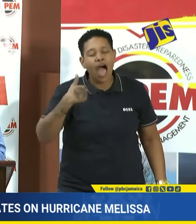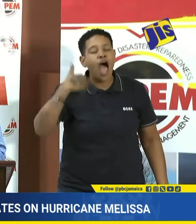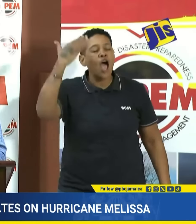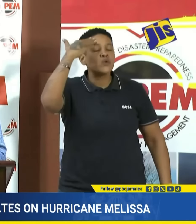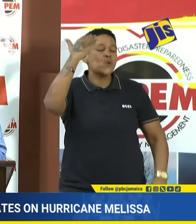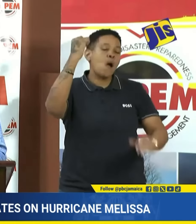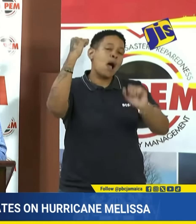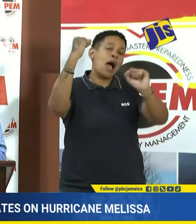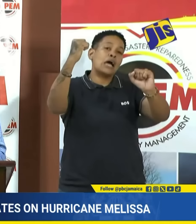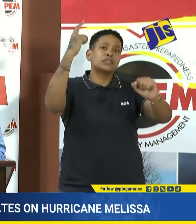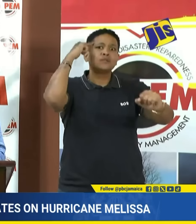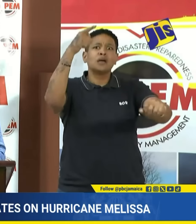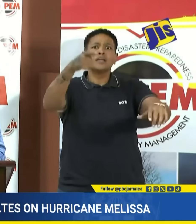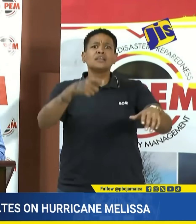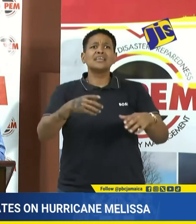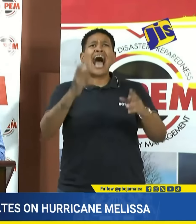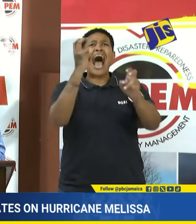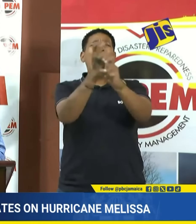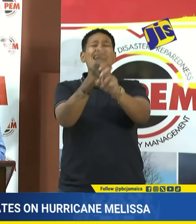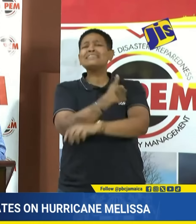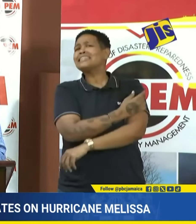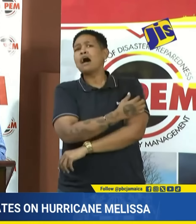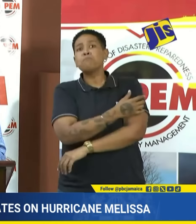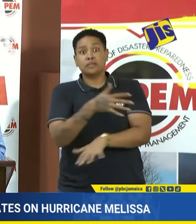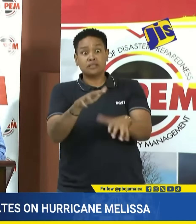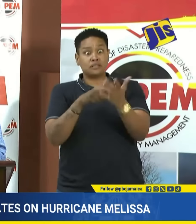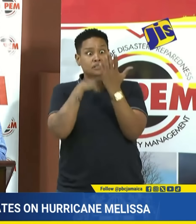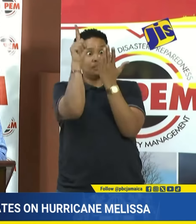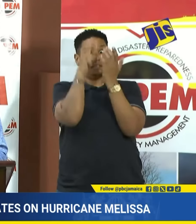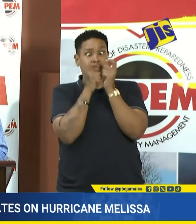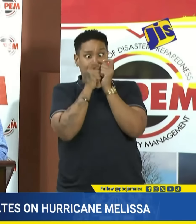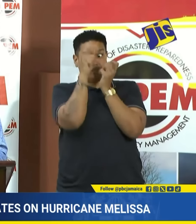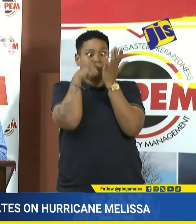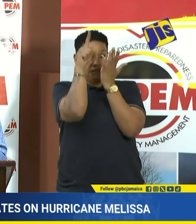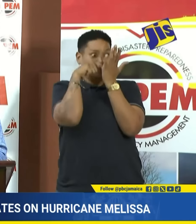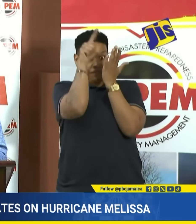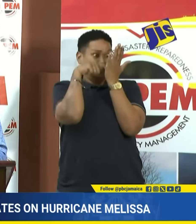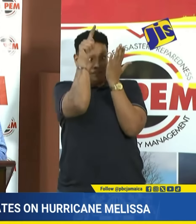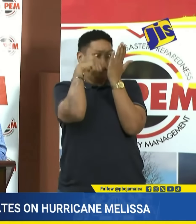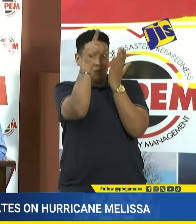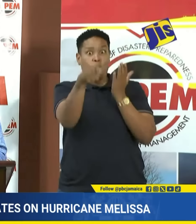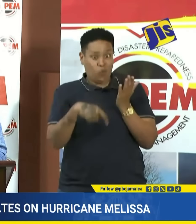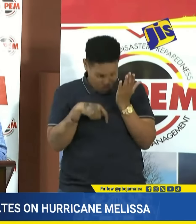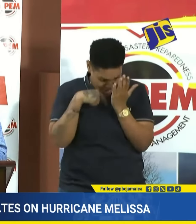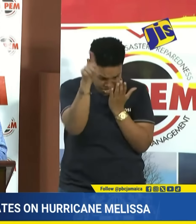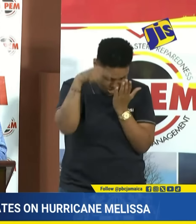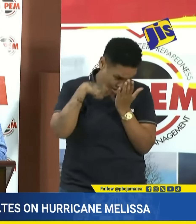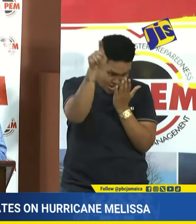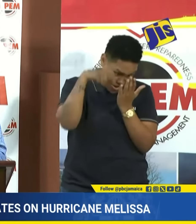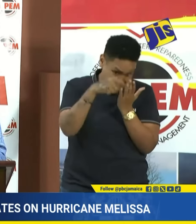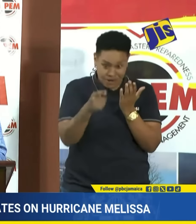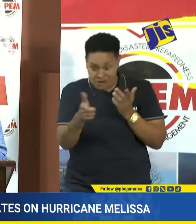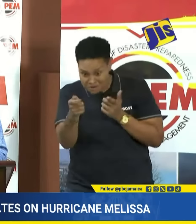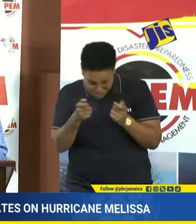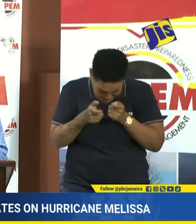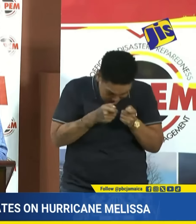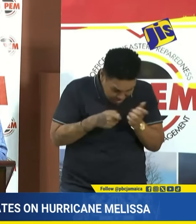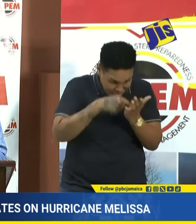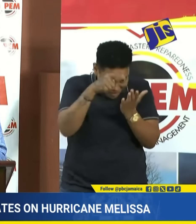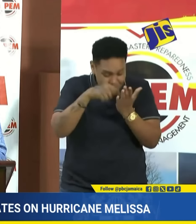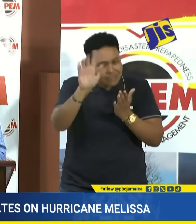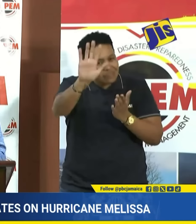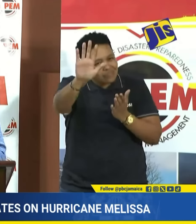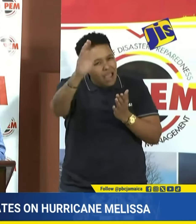hard because anxiety levels are high on your phone, monitoring every message that is coming around and trying to find as